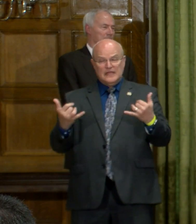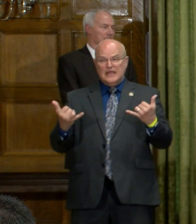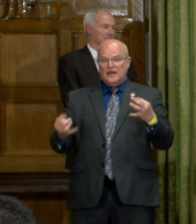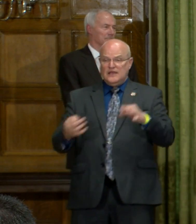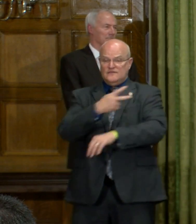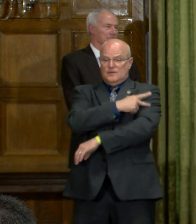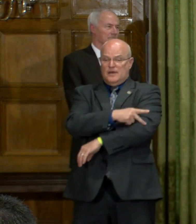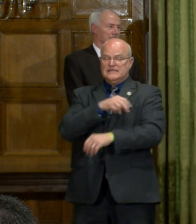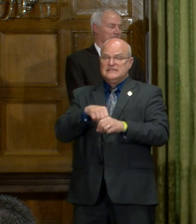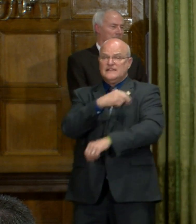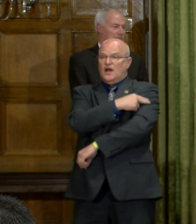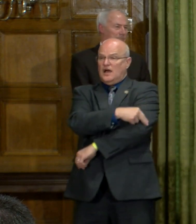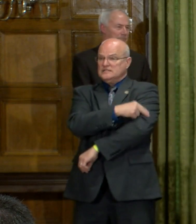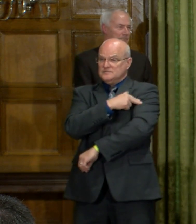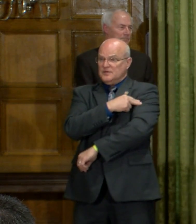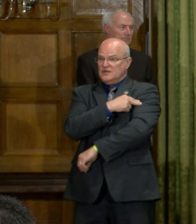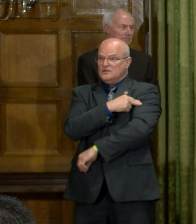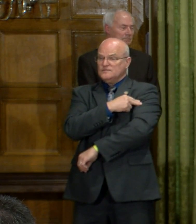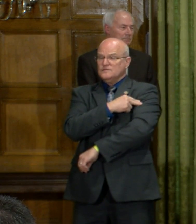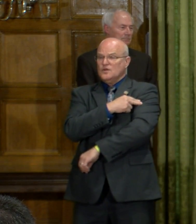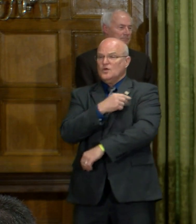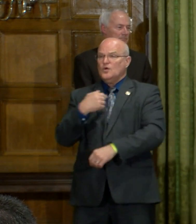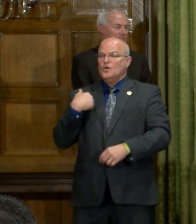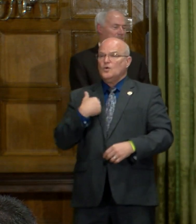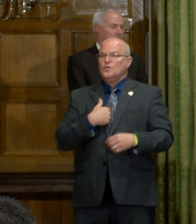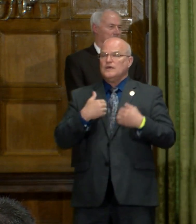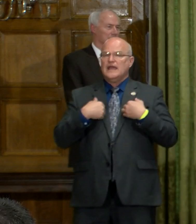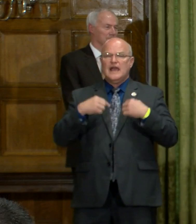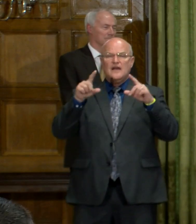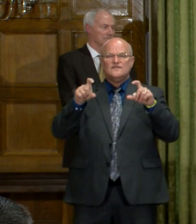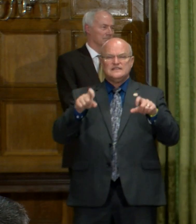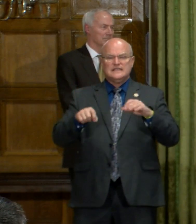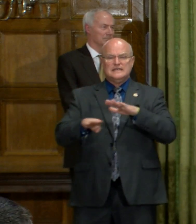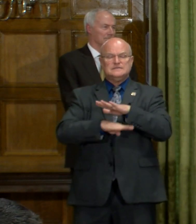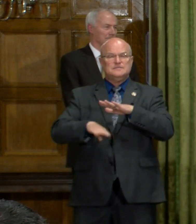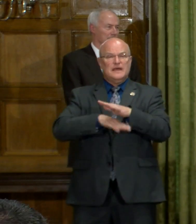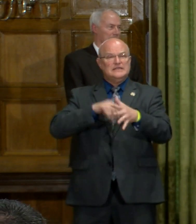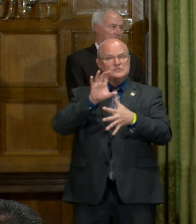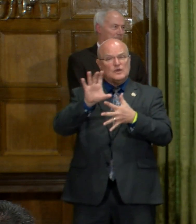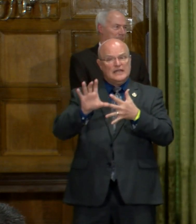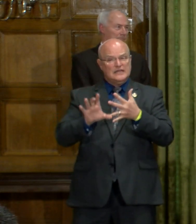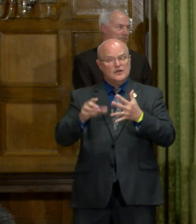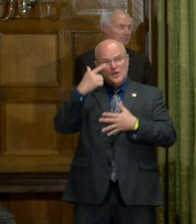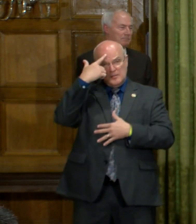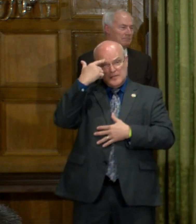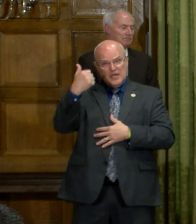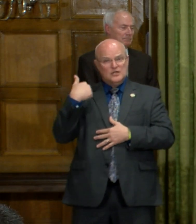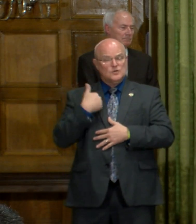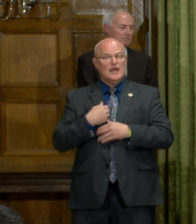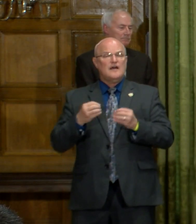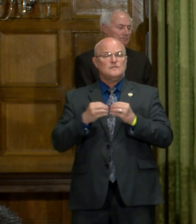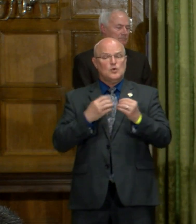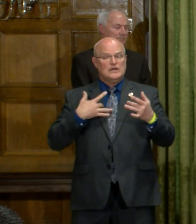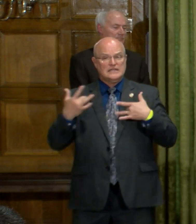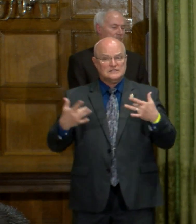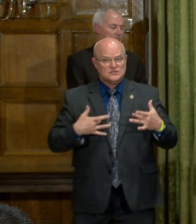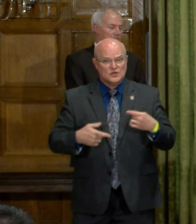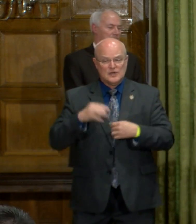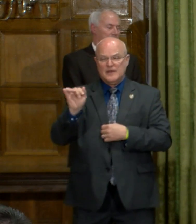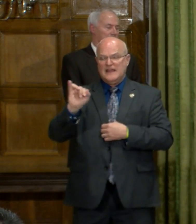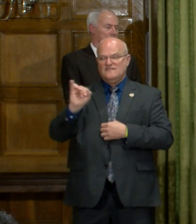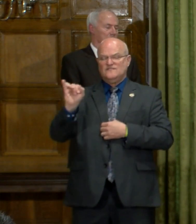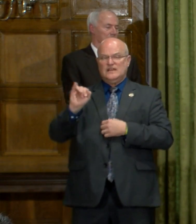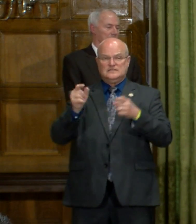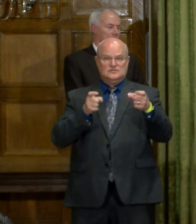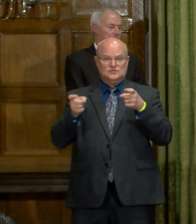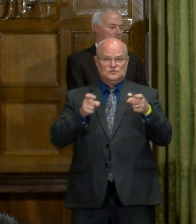if a patient's in the hospital, we have a test-based criteria because we've got more concern about infection